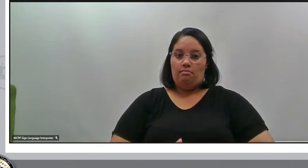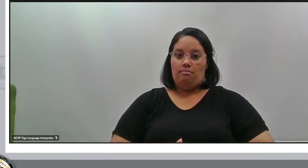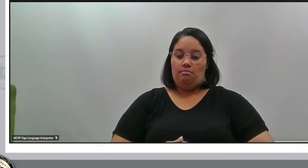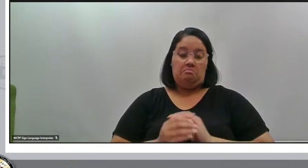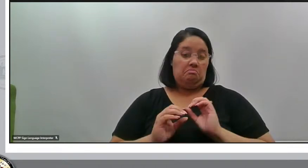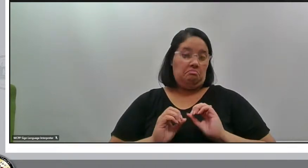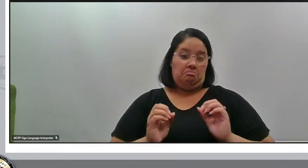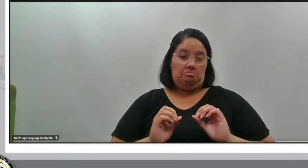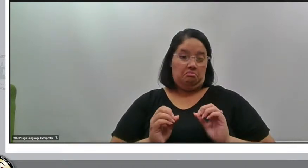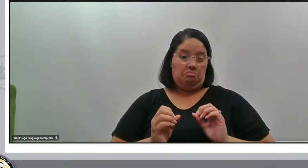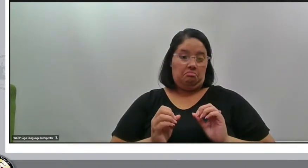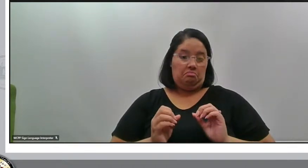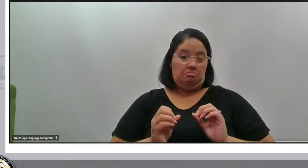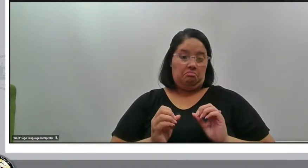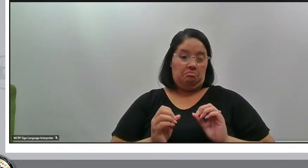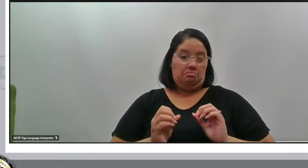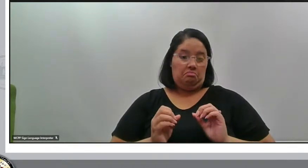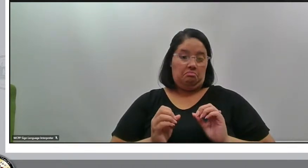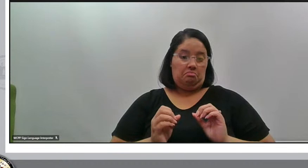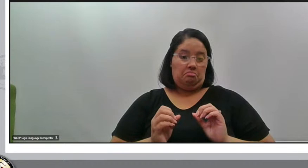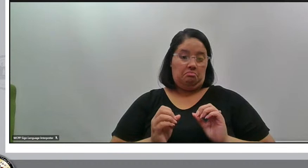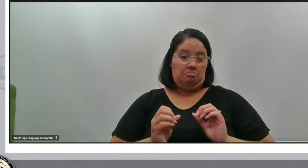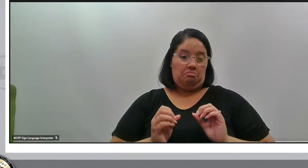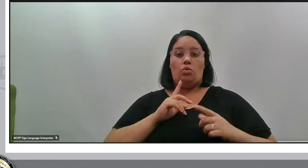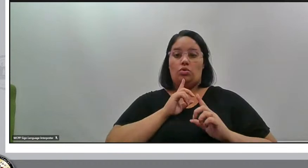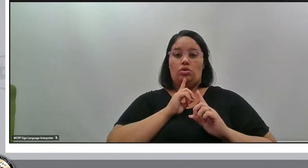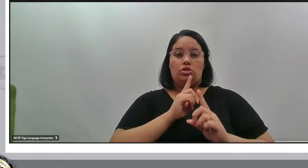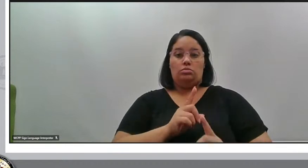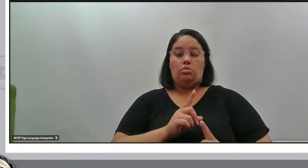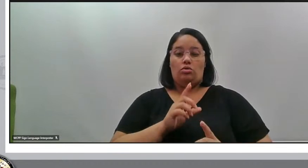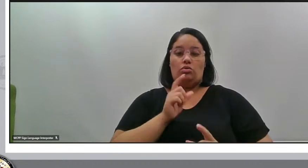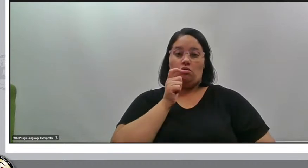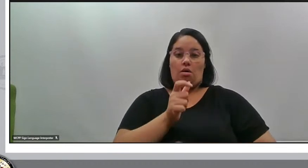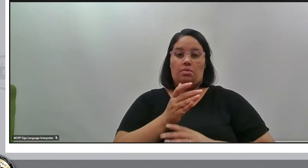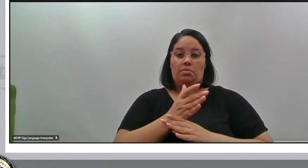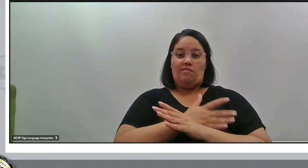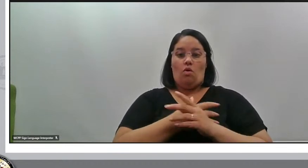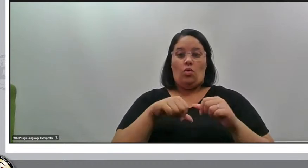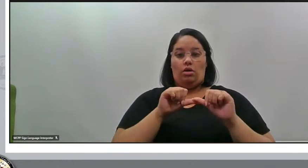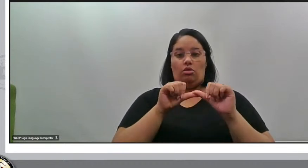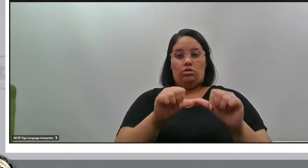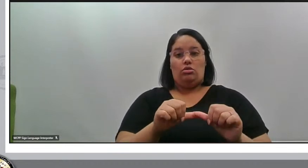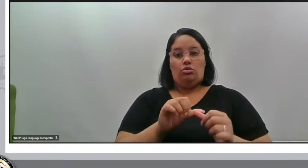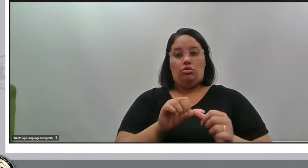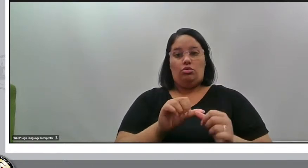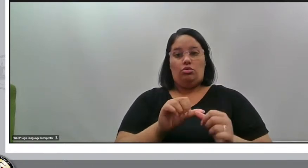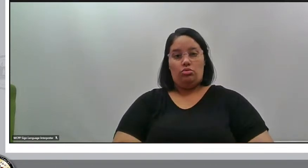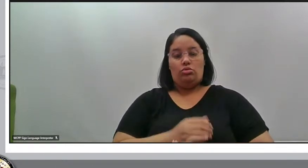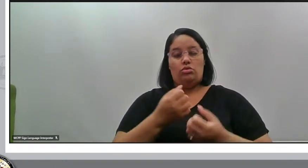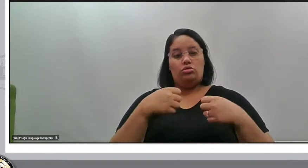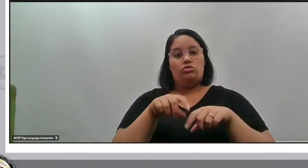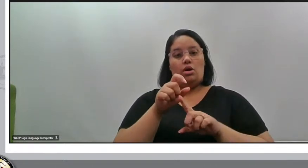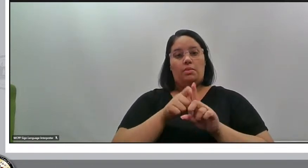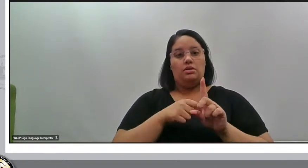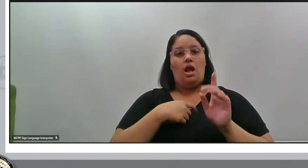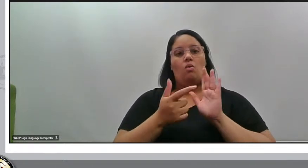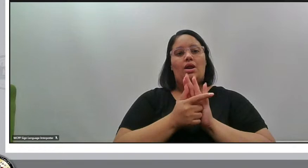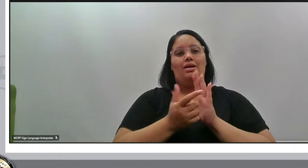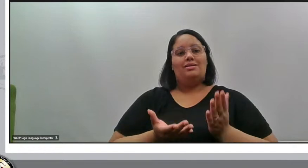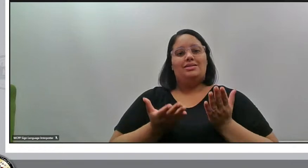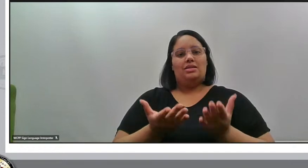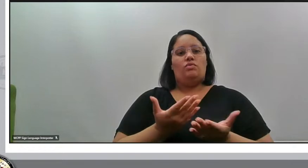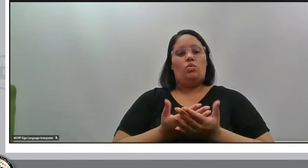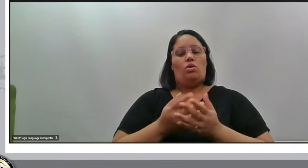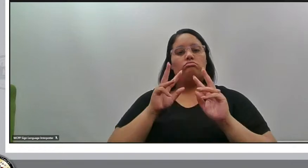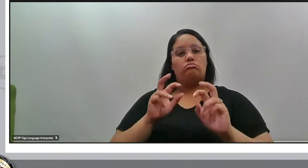None. Mr. Secretary, I don't know if you'd want to respond to that comment before we move on. Chairperson, our legal services will have a look